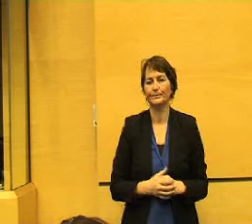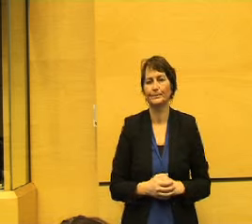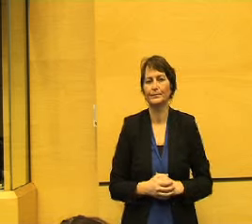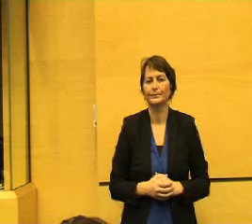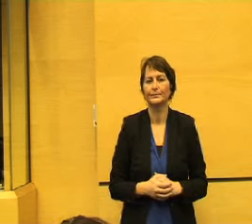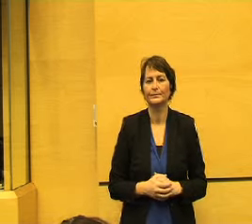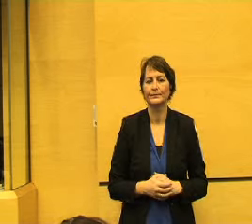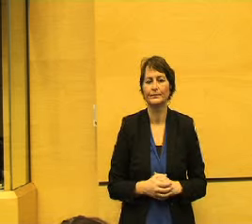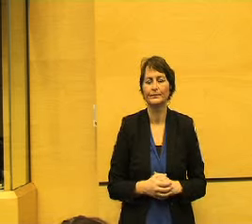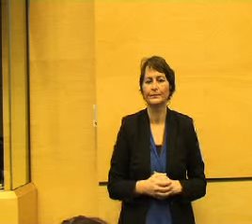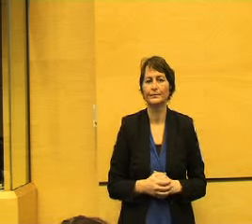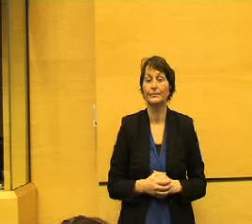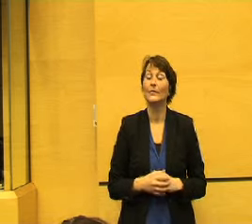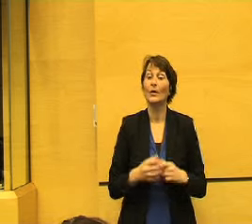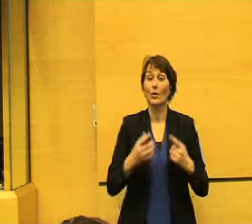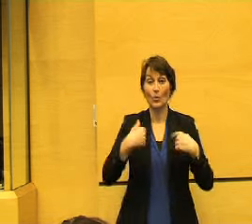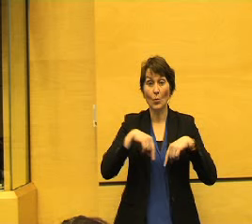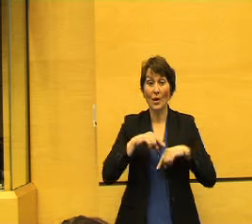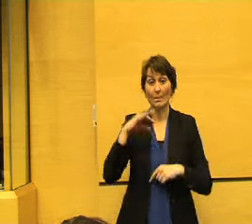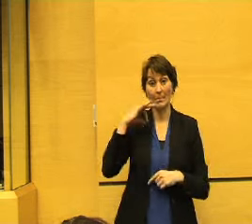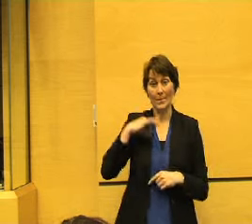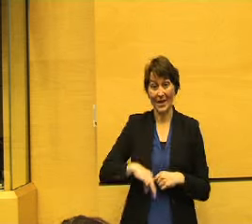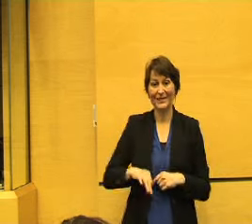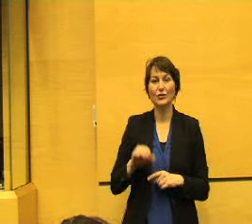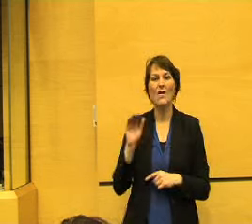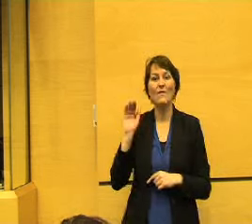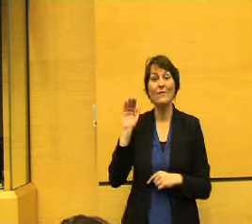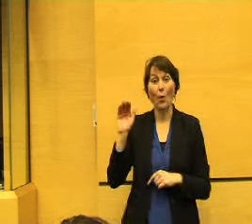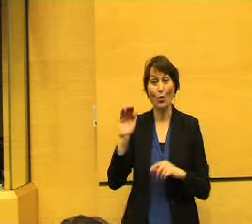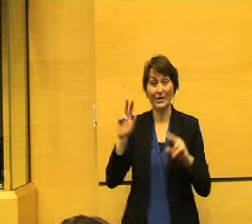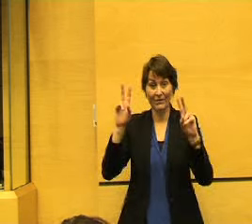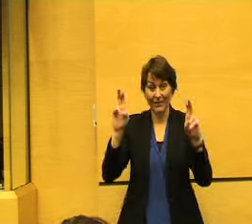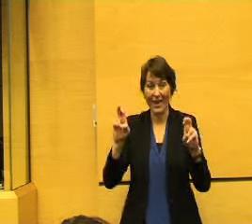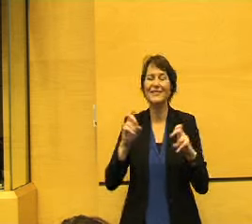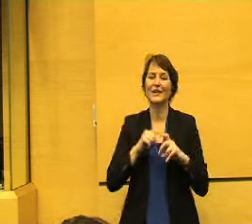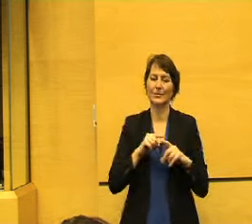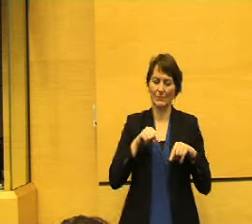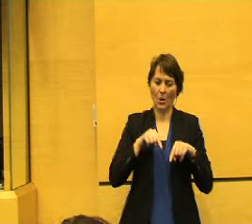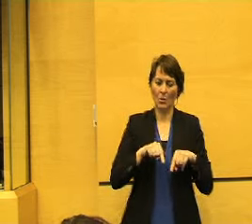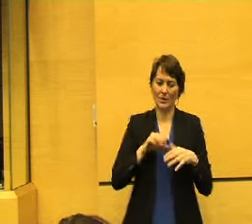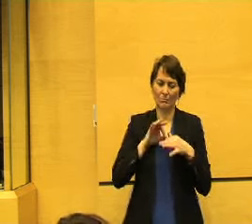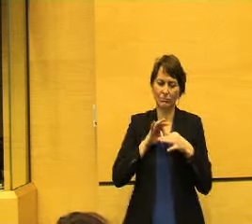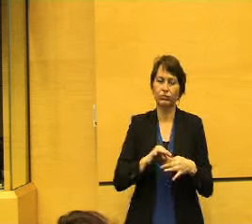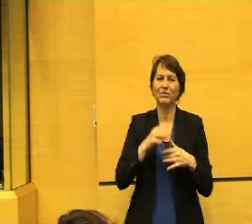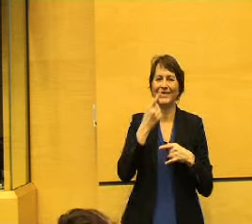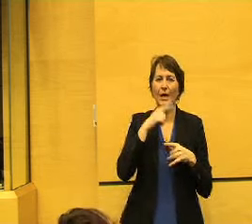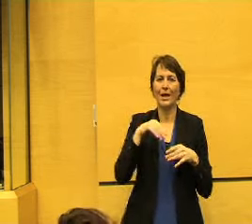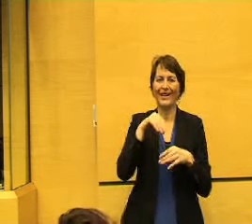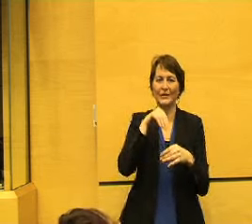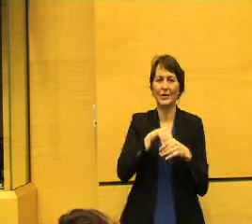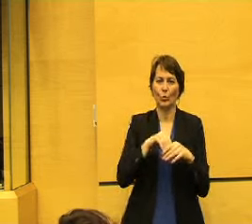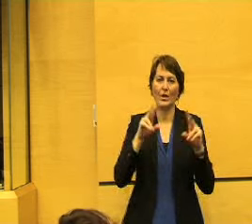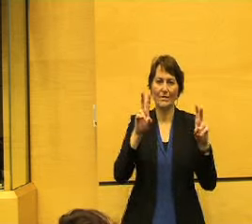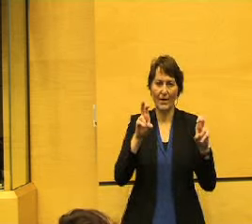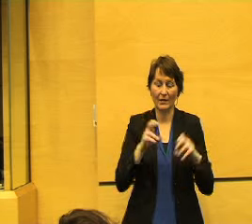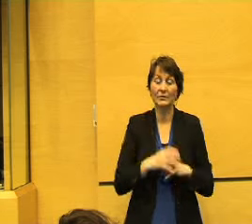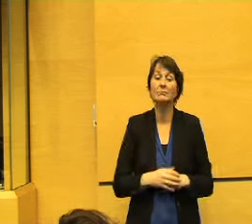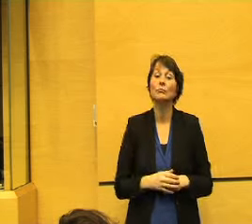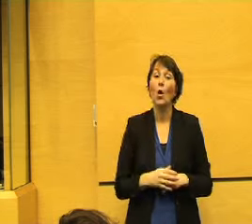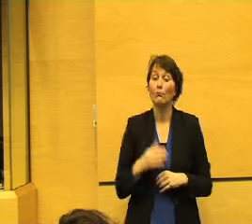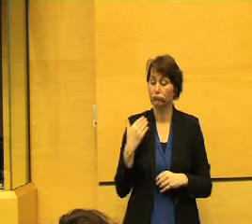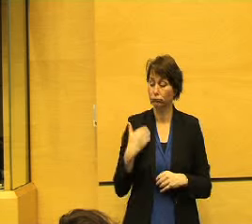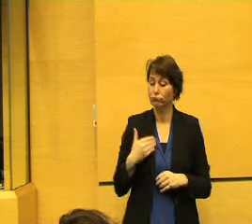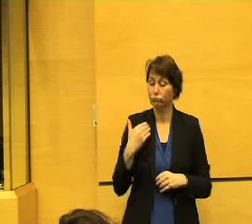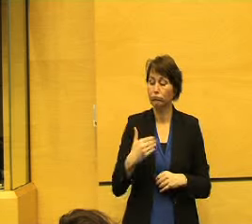We at the Ministry of Foreign Affairs and Ministry of Interior also have facilitated regular visits to the